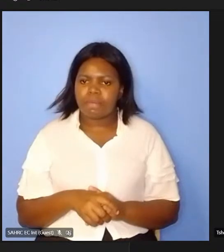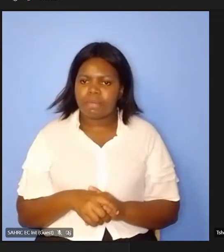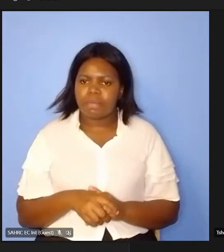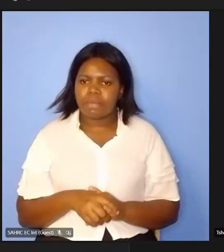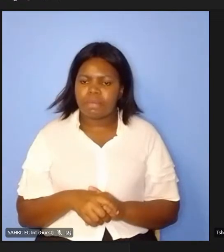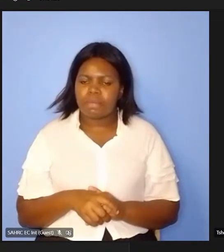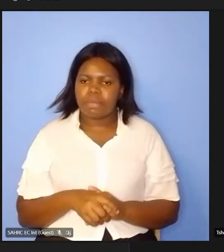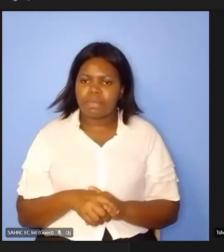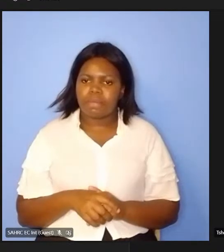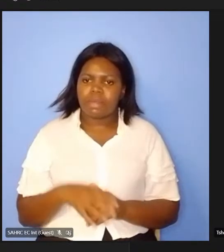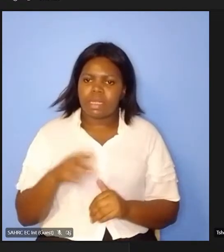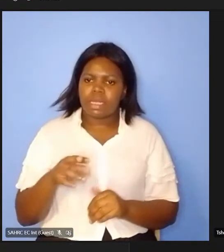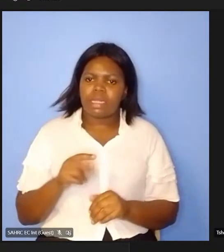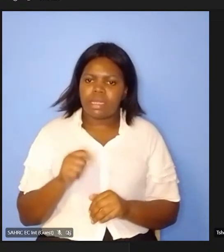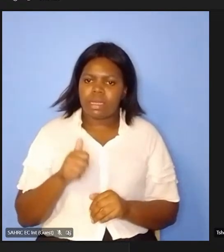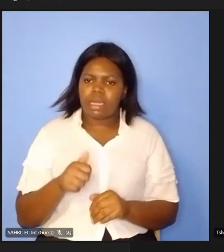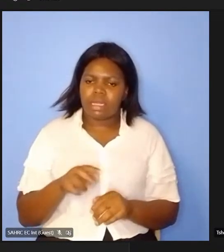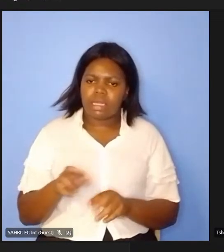the right to religion,